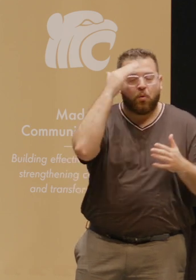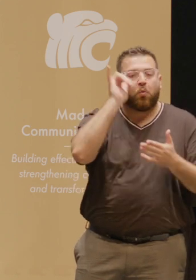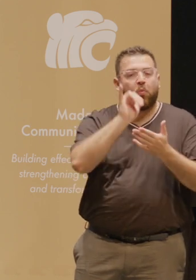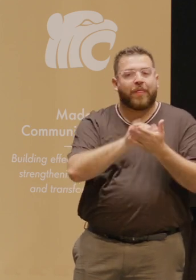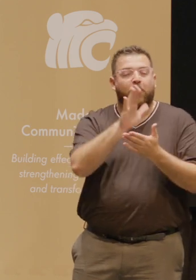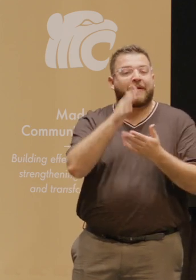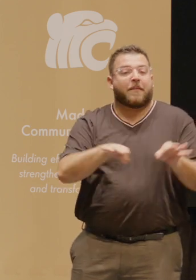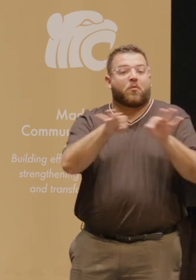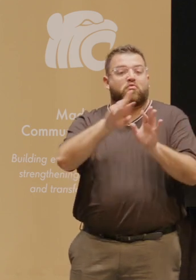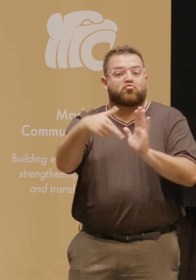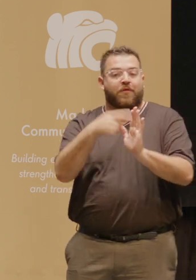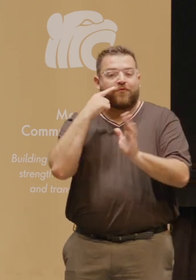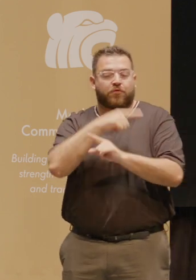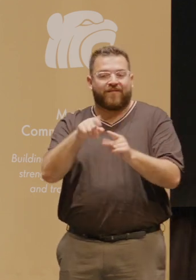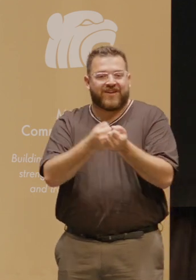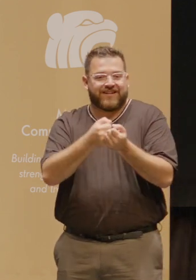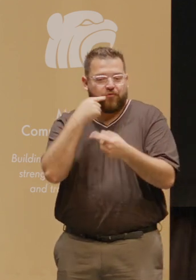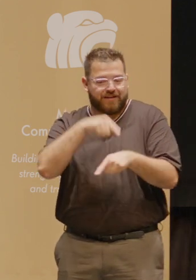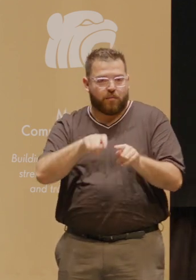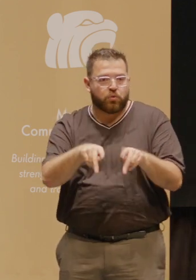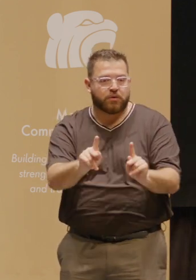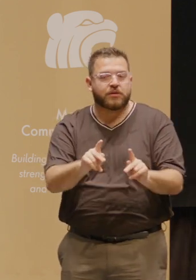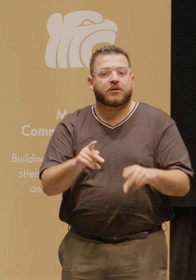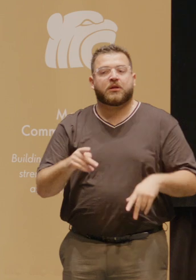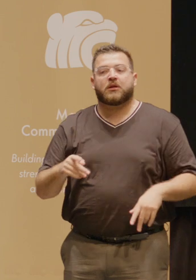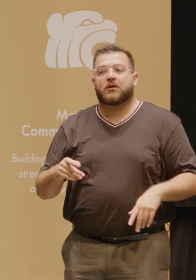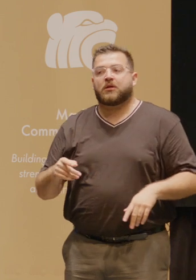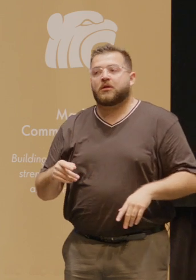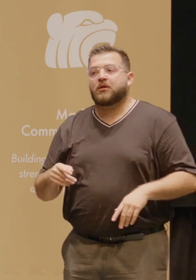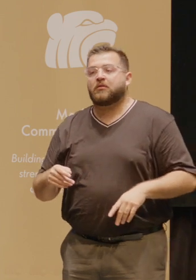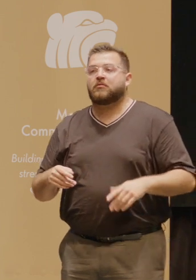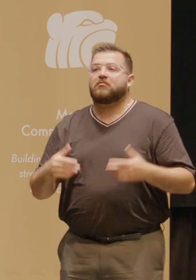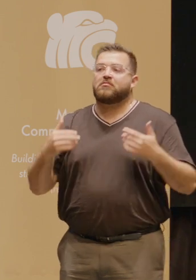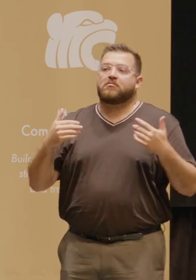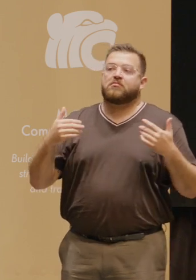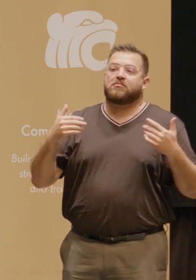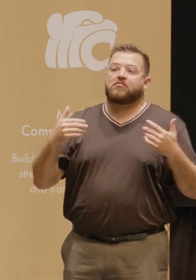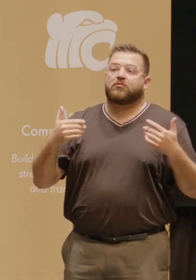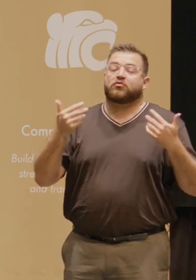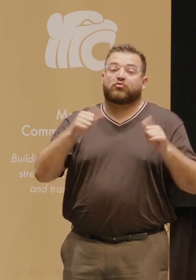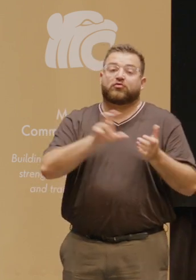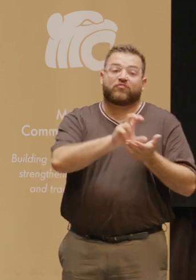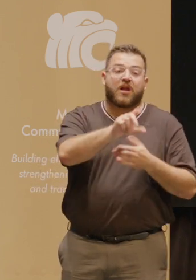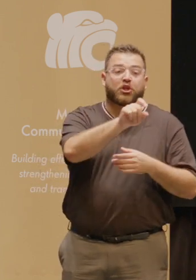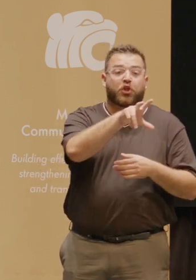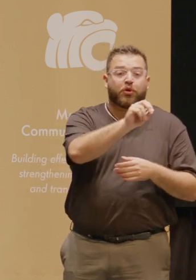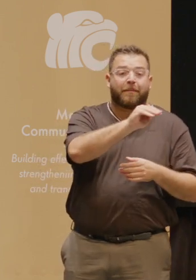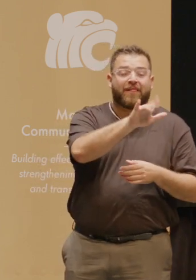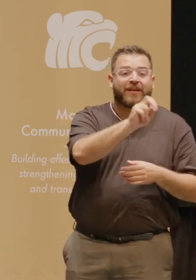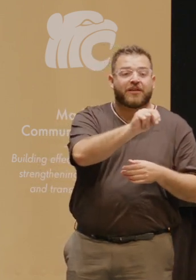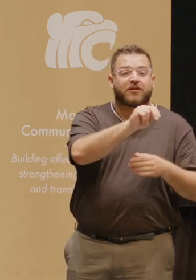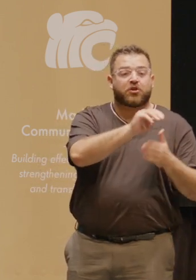funding opportunities. We just put out we're putting out $30 million of $130 million to the adult side of the community college,